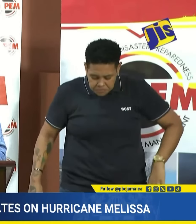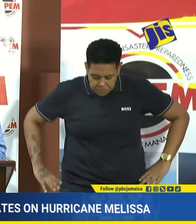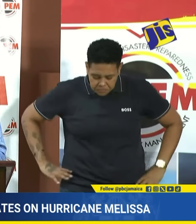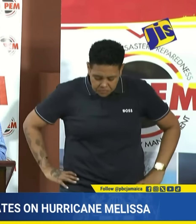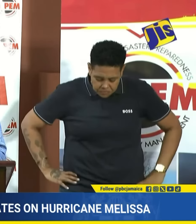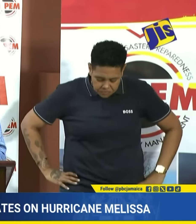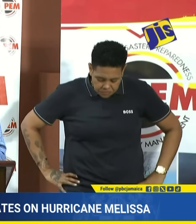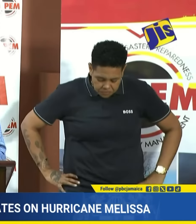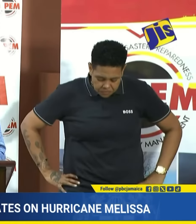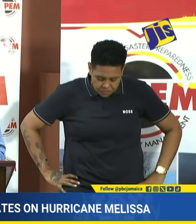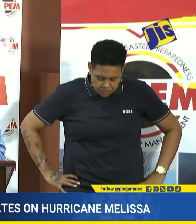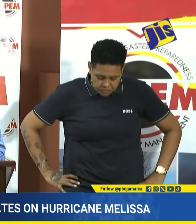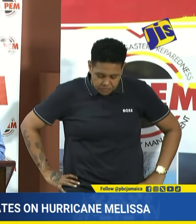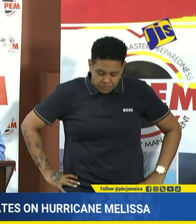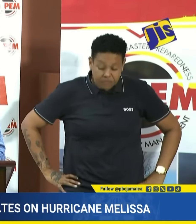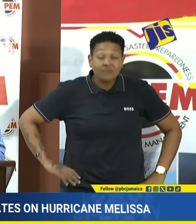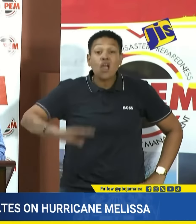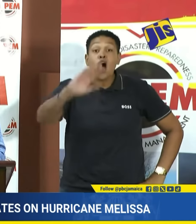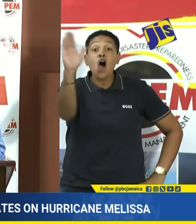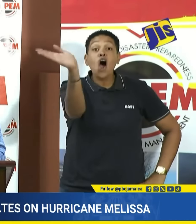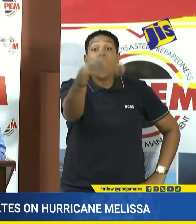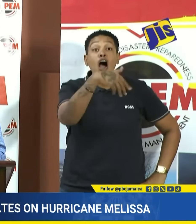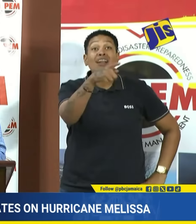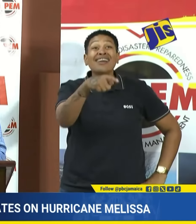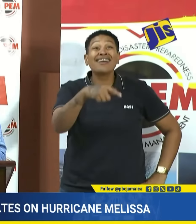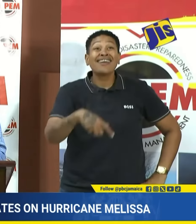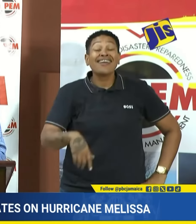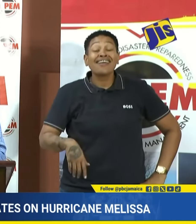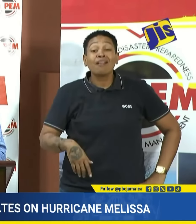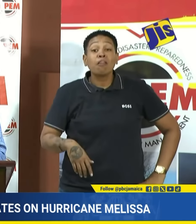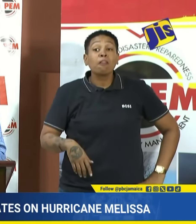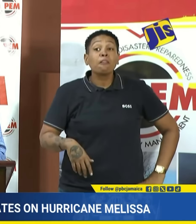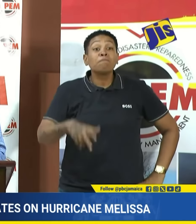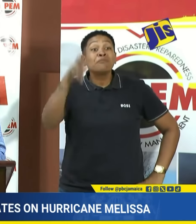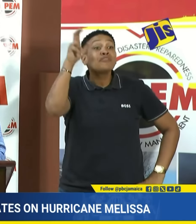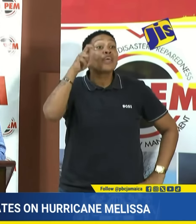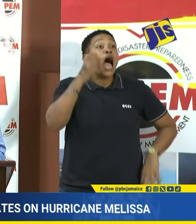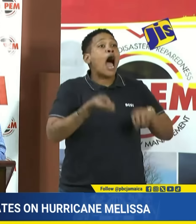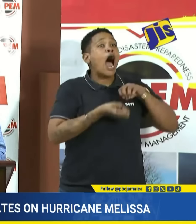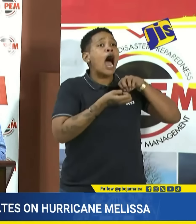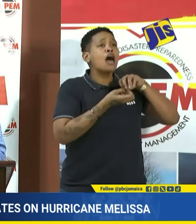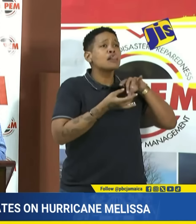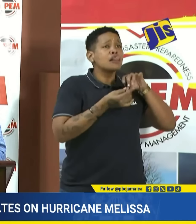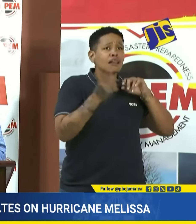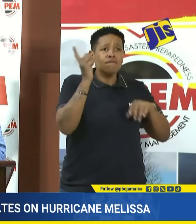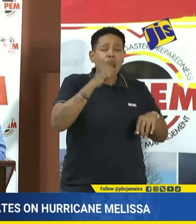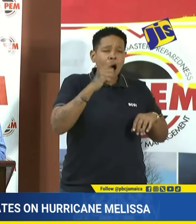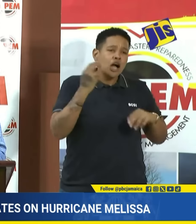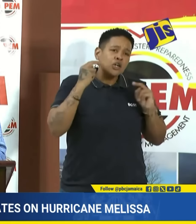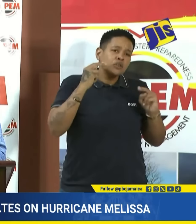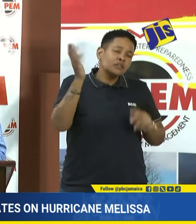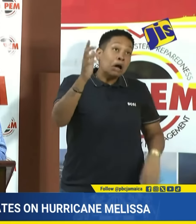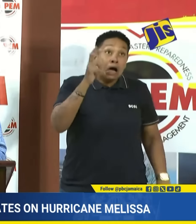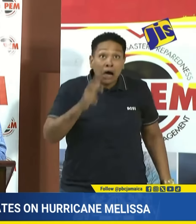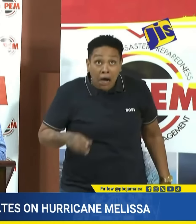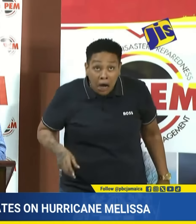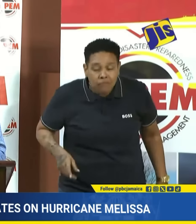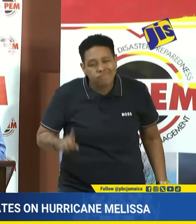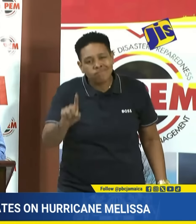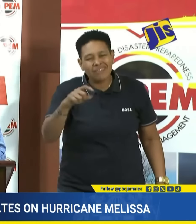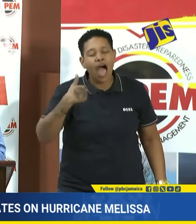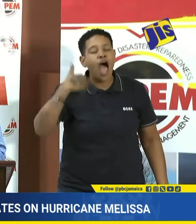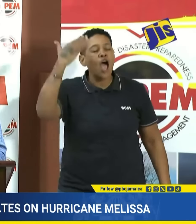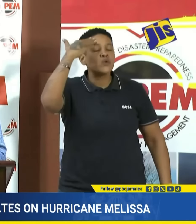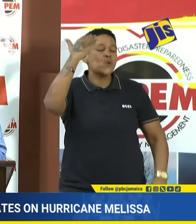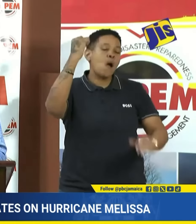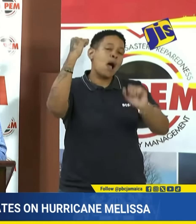everybody not to listen to fake news. I know it's very